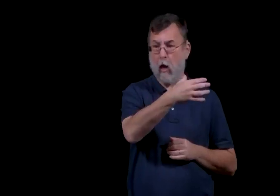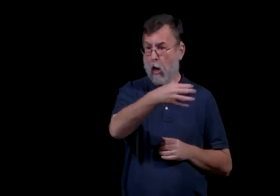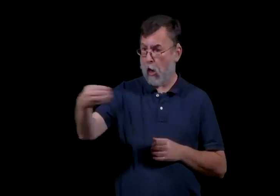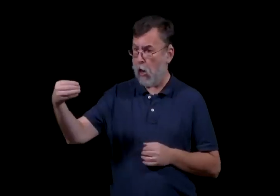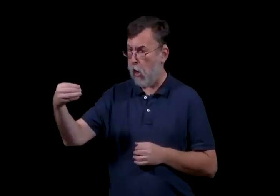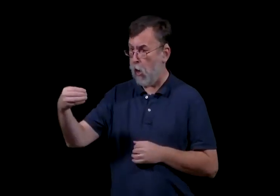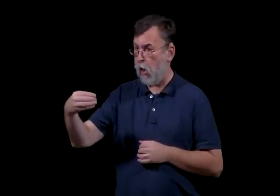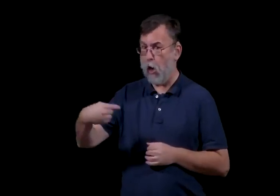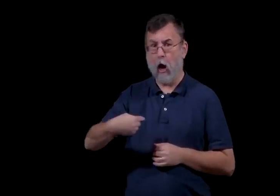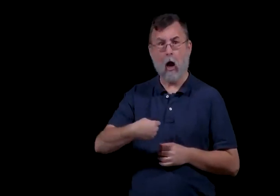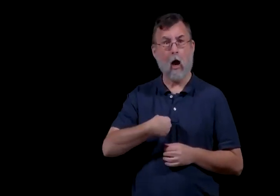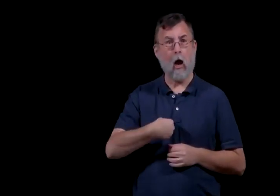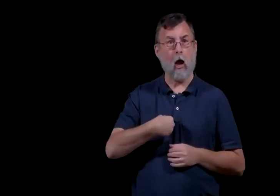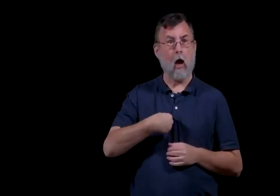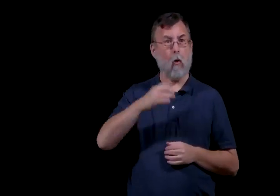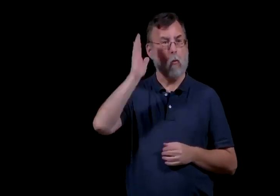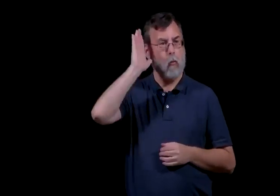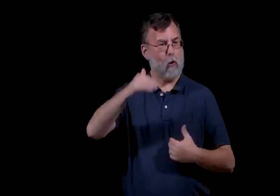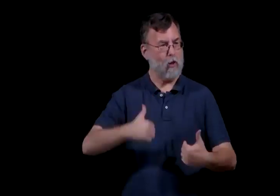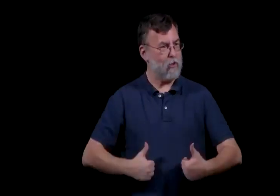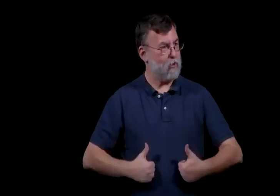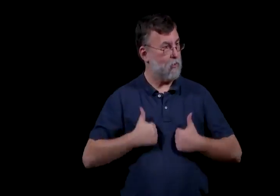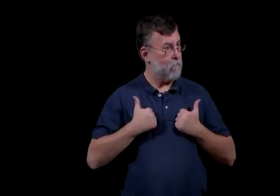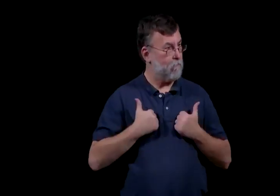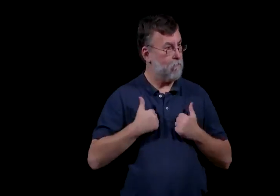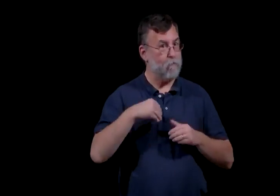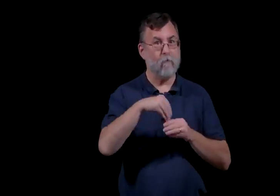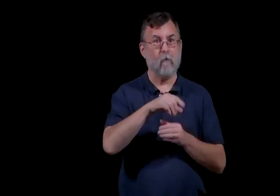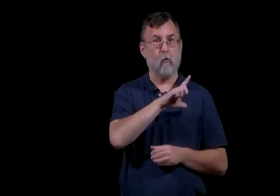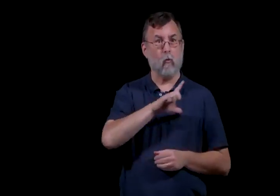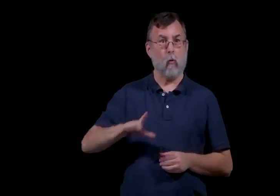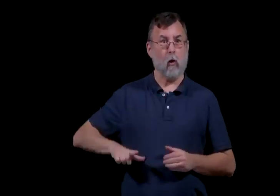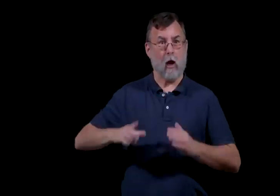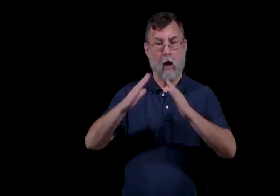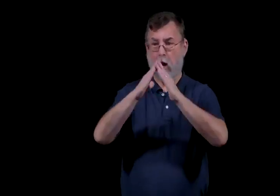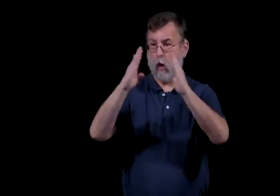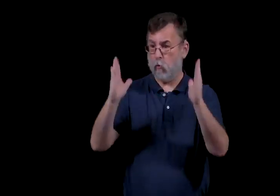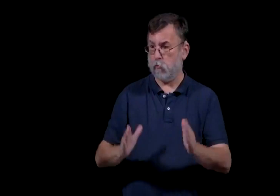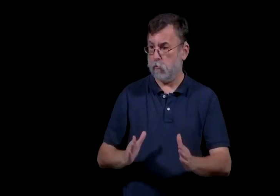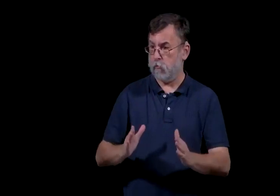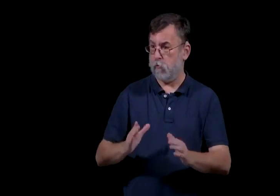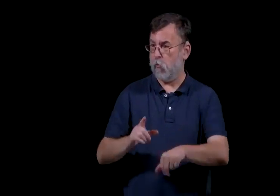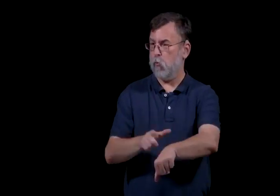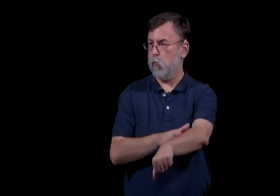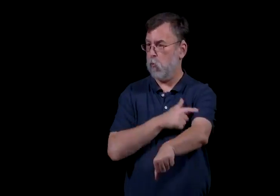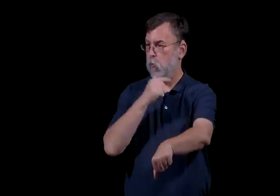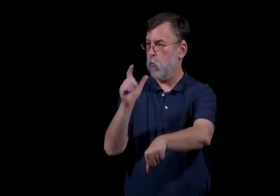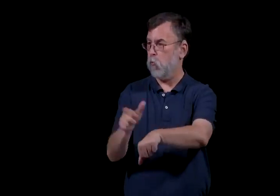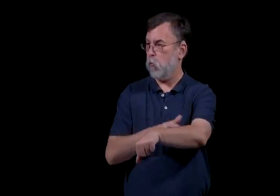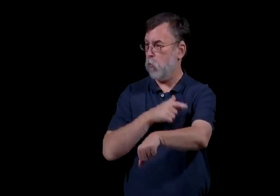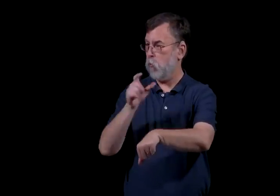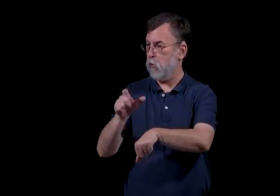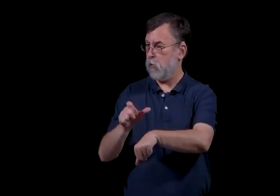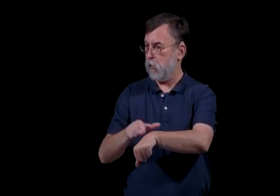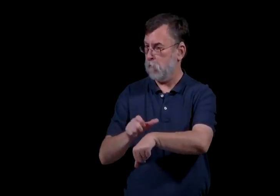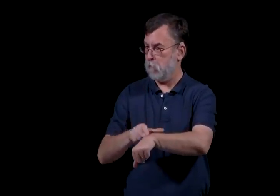And it says, and I will live in the Lord's house a long,